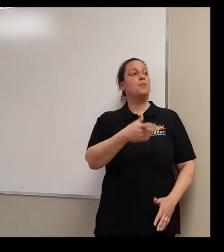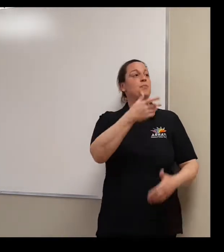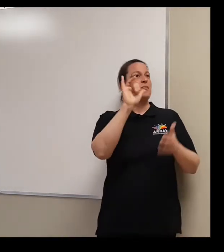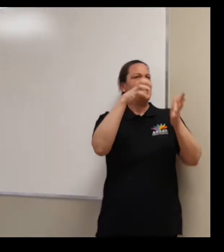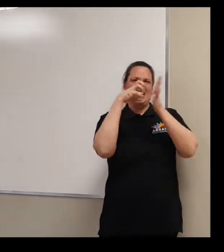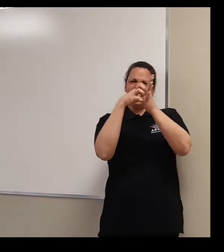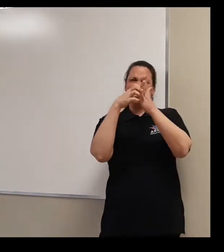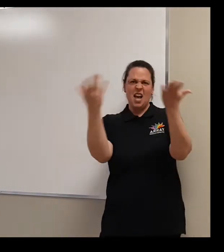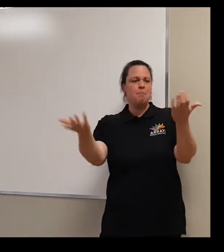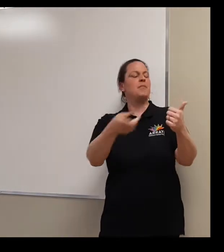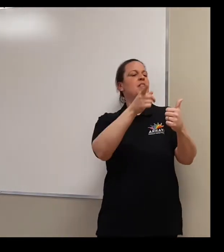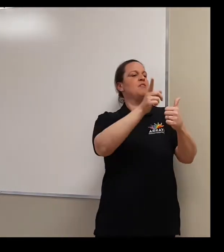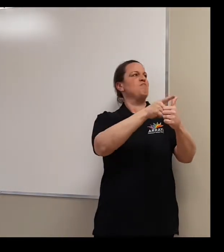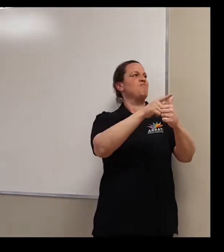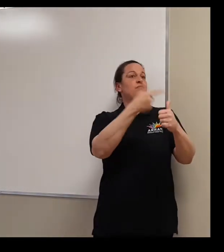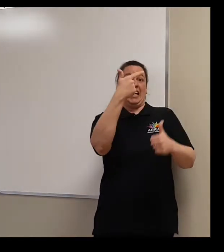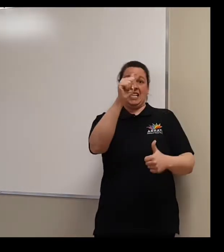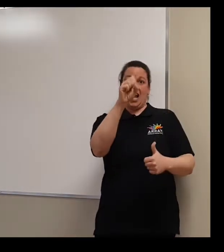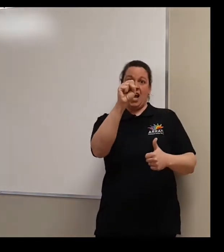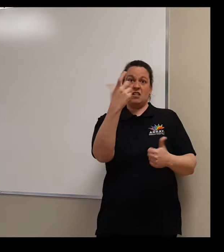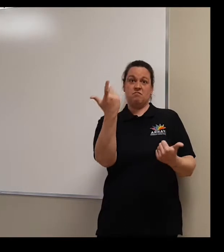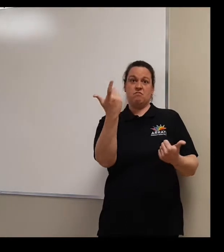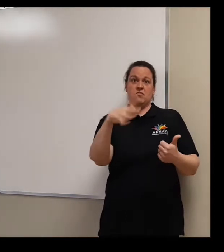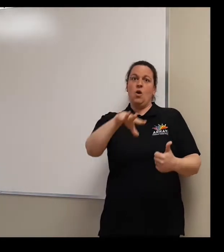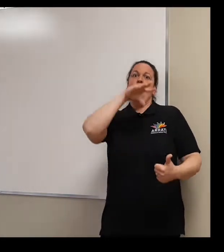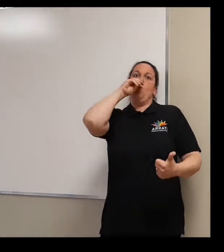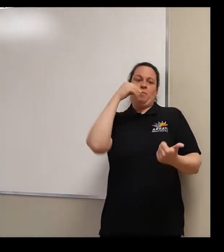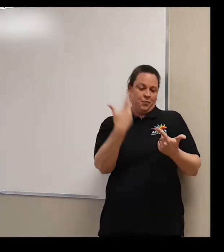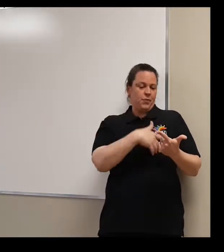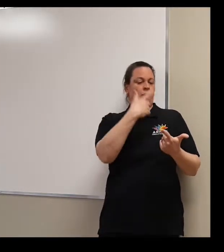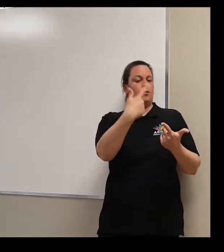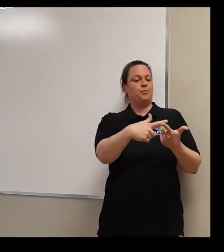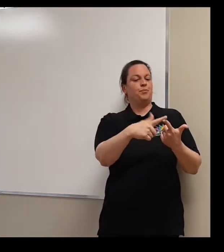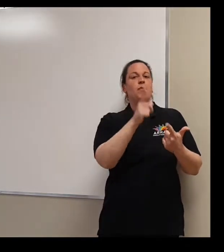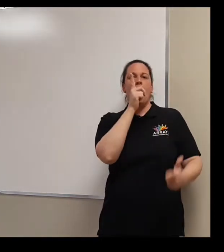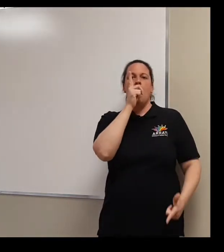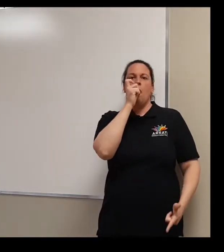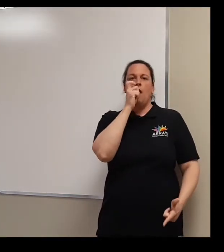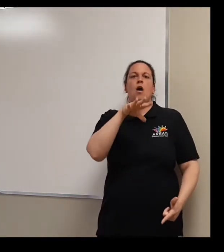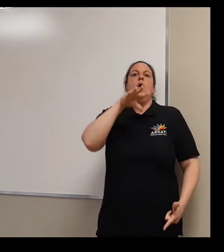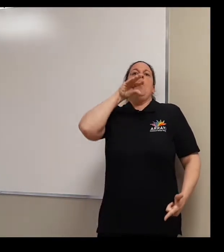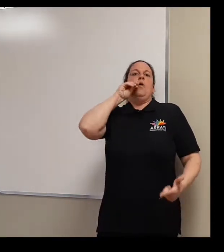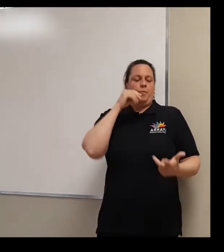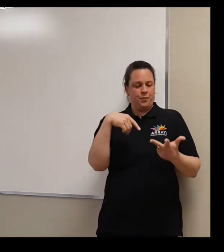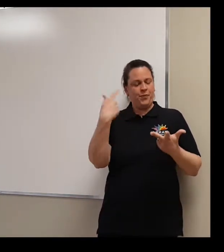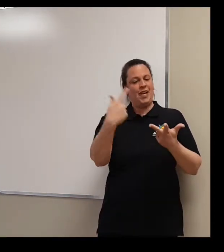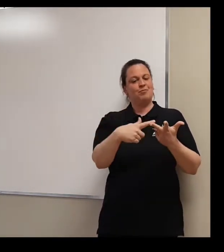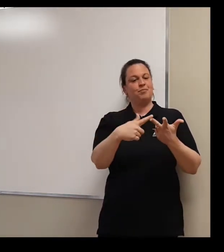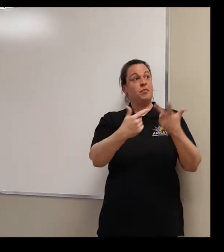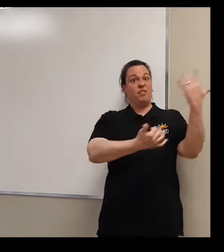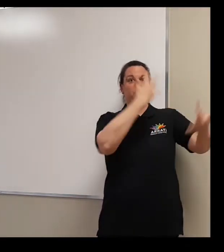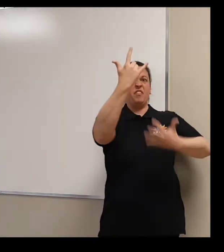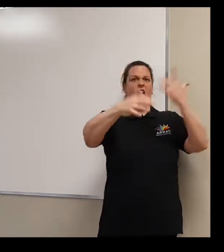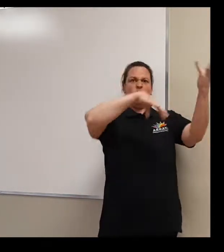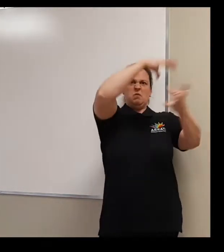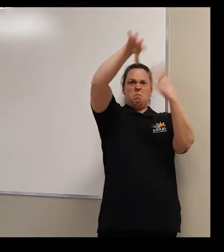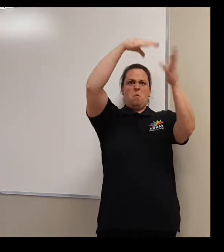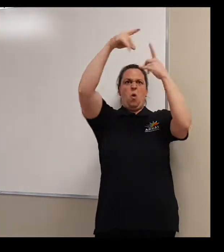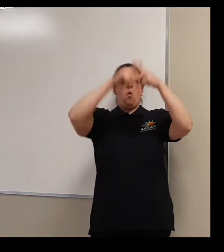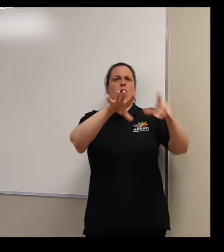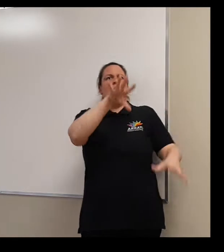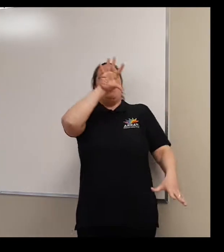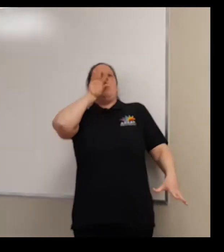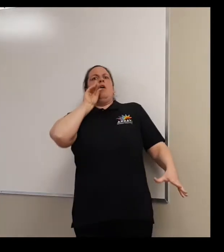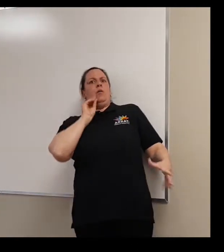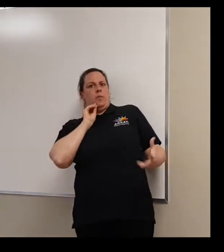simply means to breathe something in. Examples of that are gas fumes or using an inhaler, you inhale the